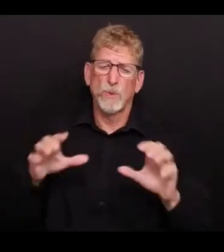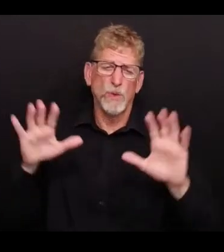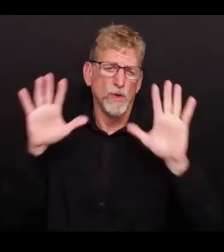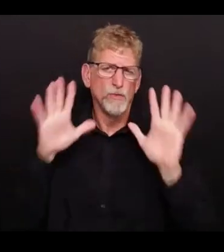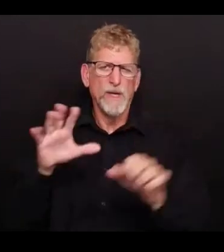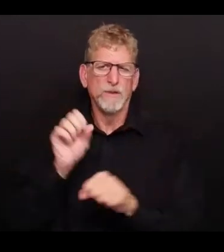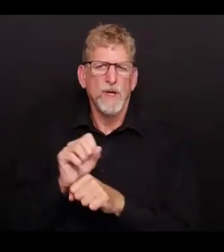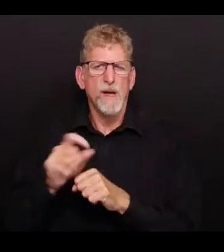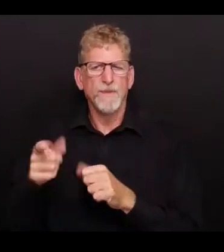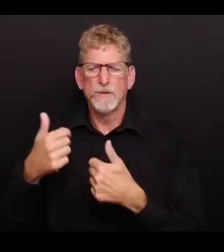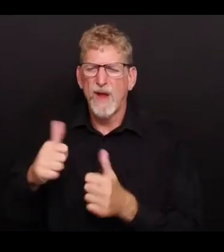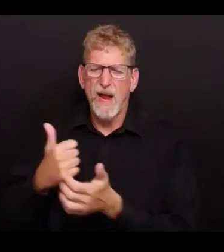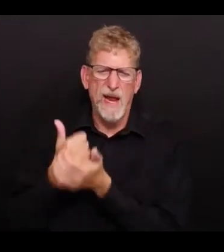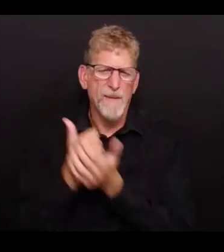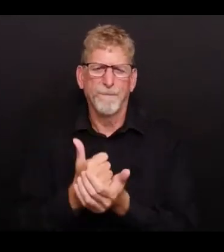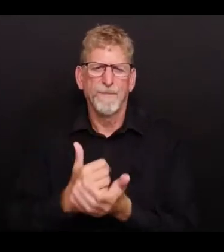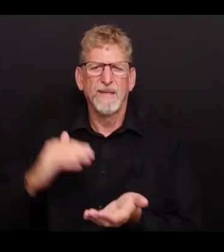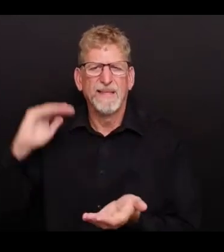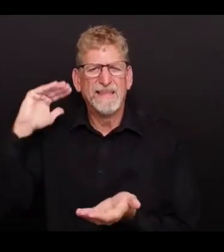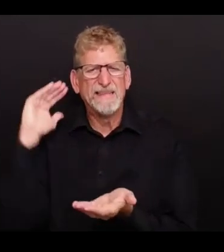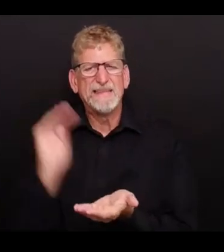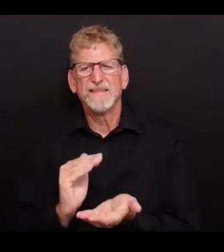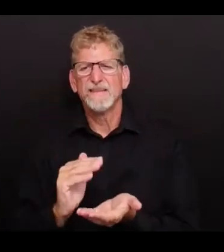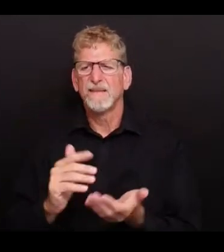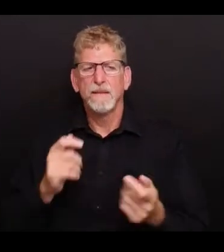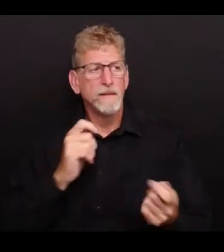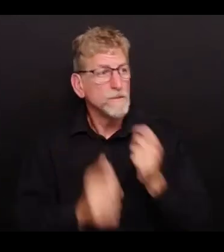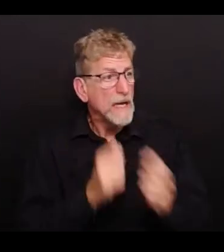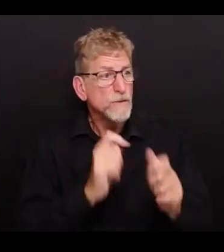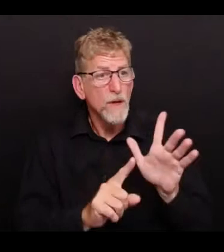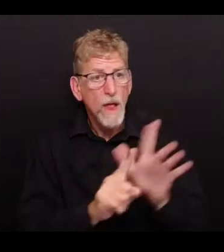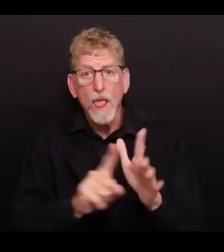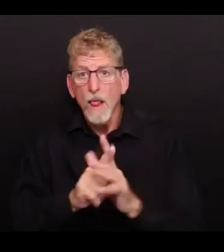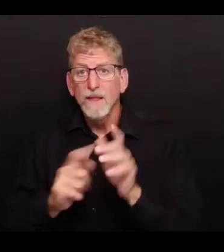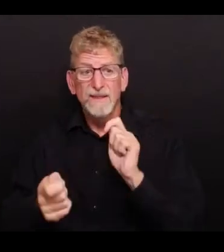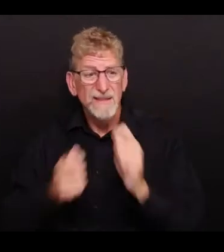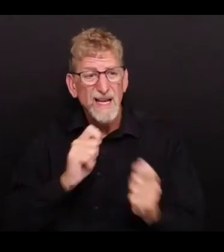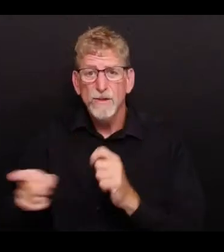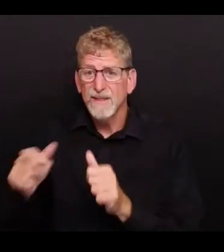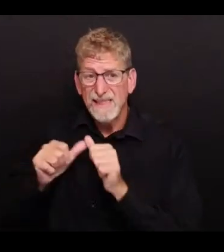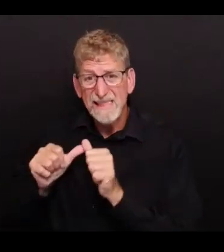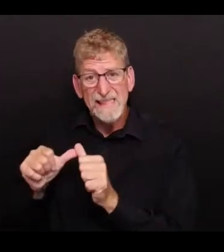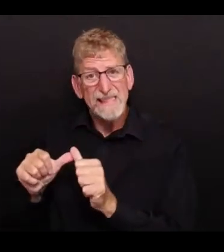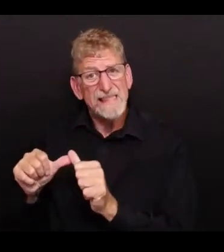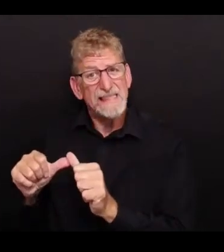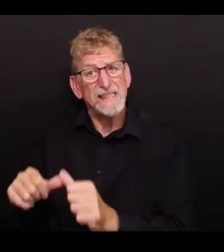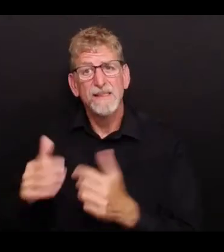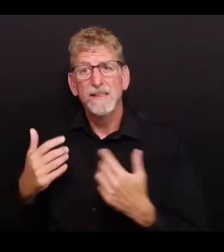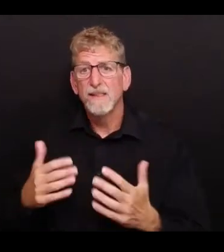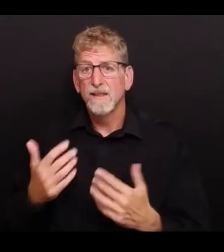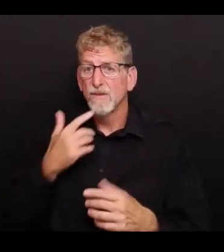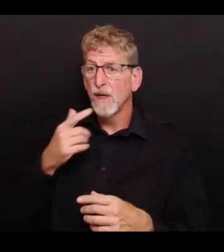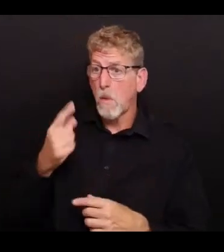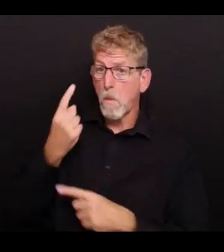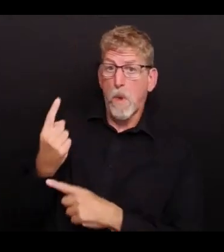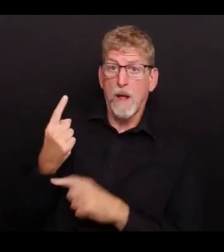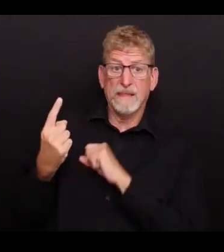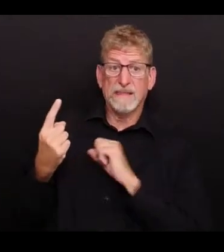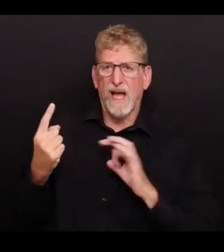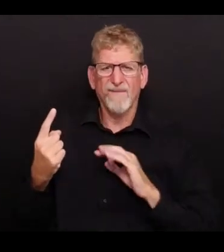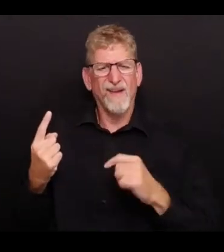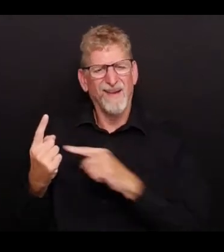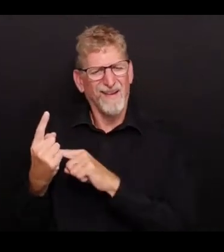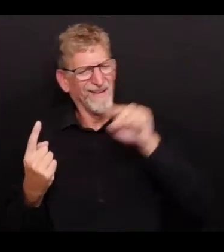we learned more throughout the changing COVID landscape. But it really will take all of us and take families doing their part, as our measures alone will